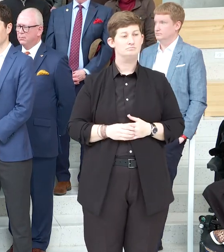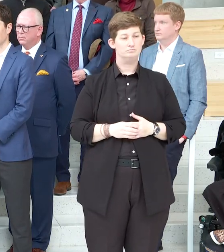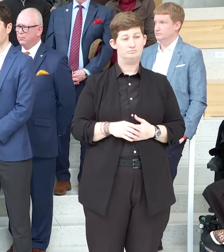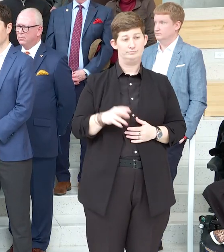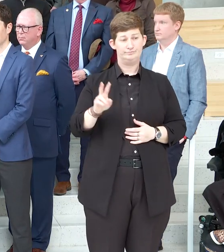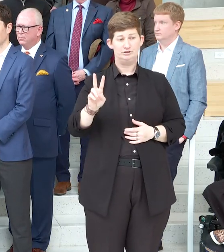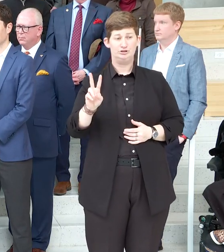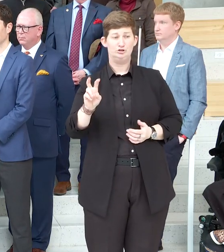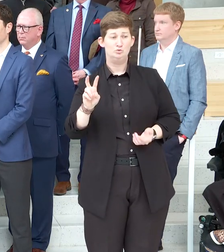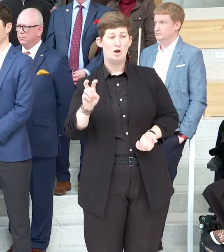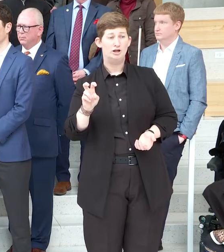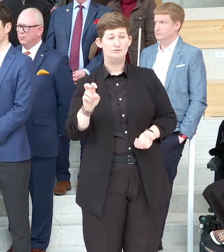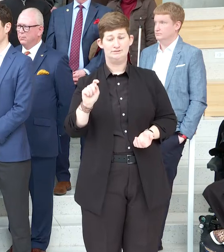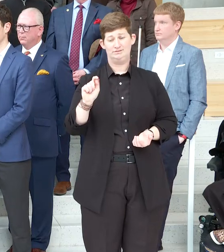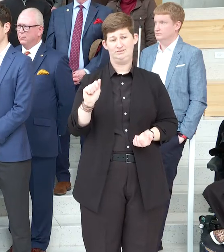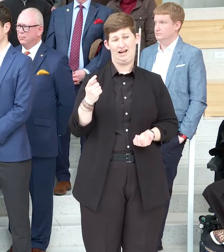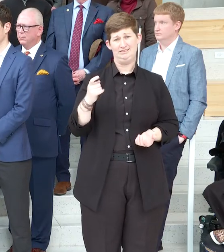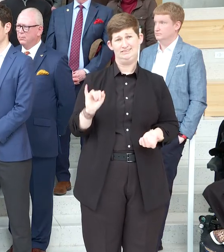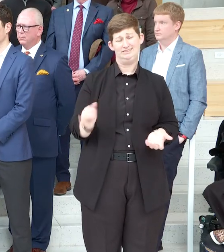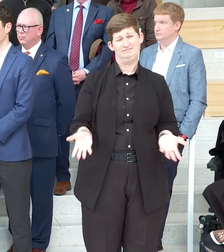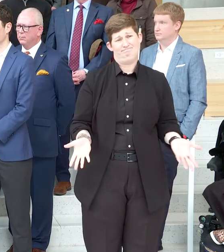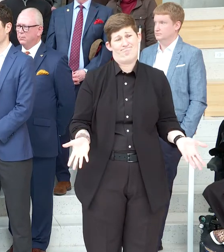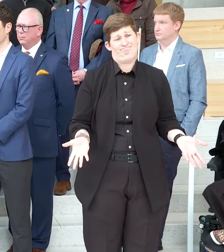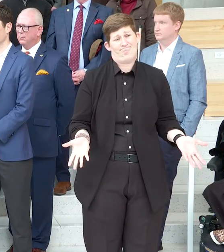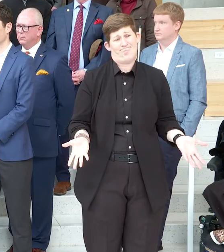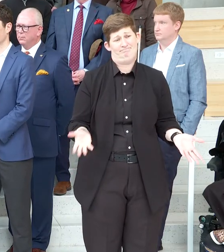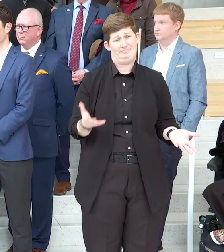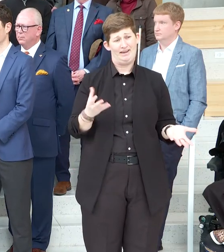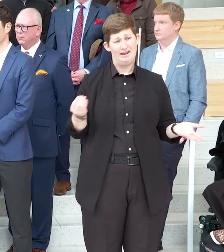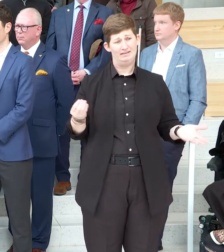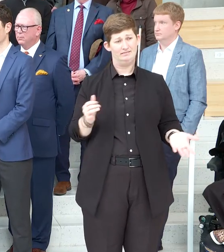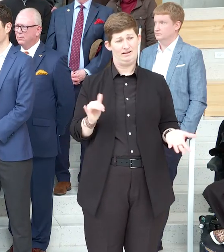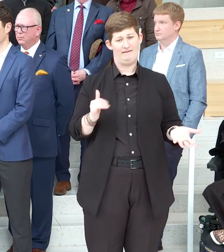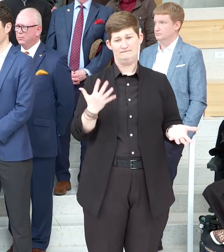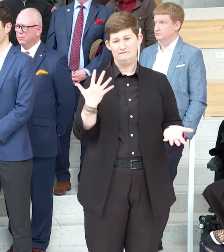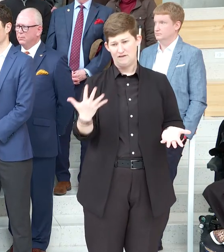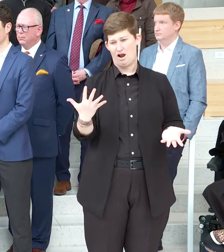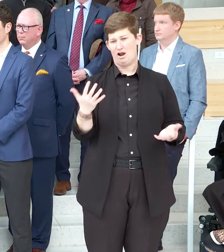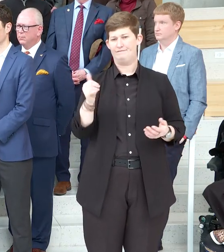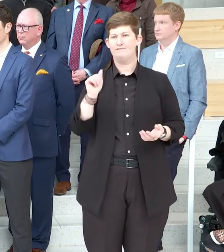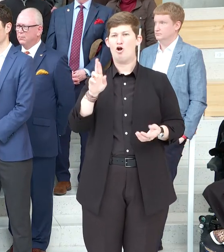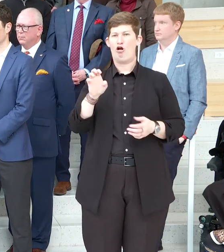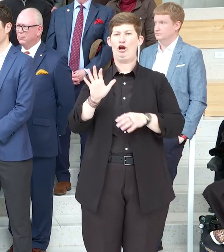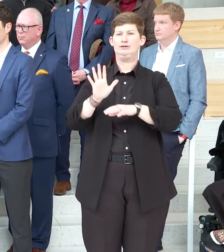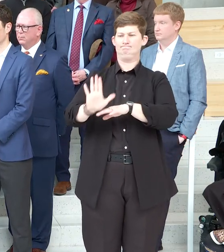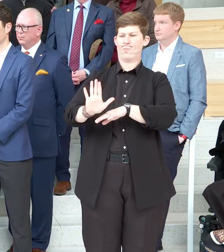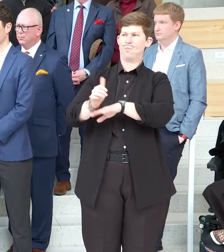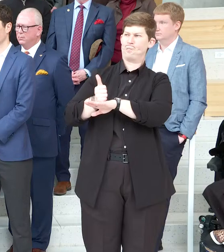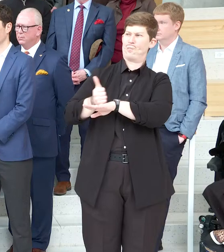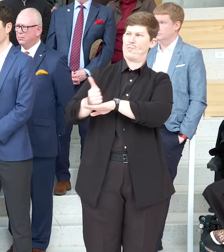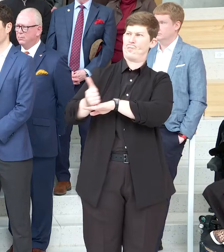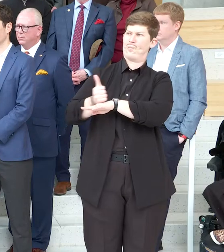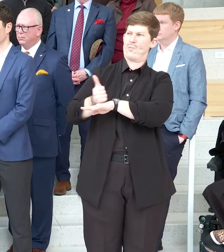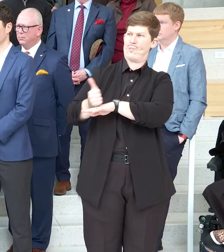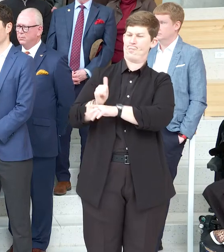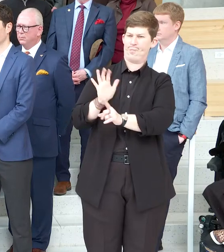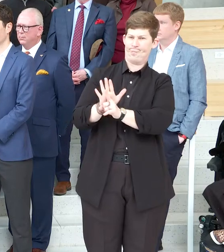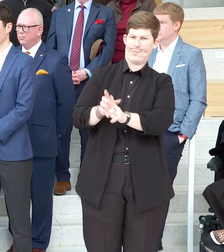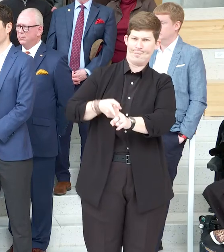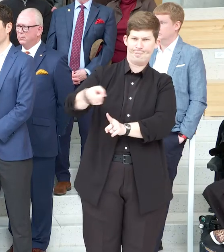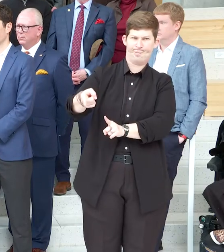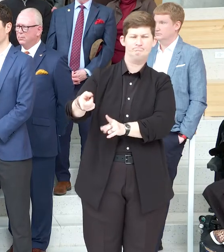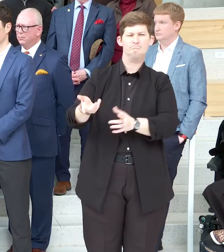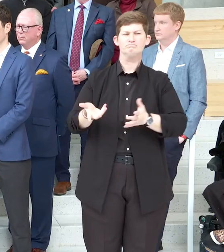at MSP, only five of which are also permitted in the city of Minneapolis. Given the key